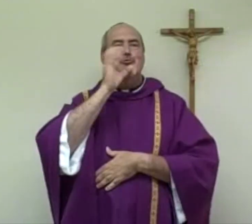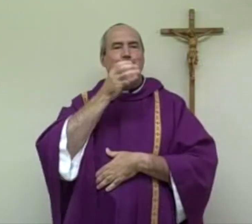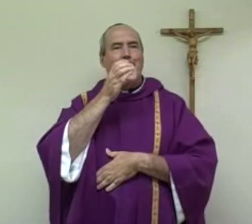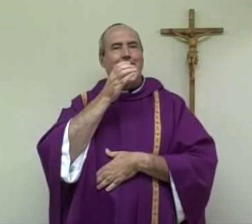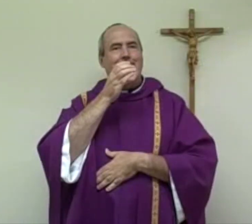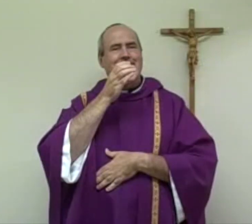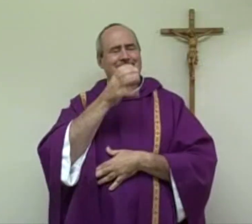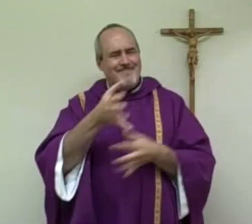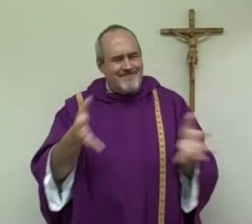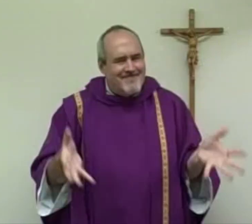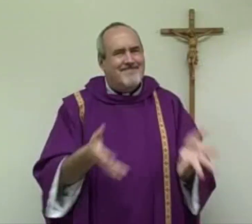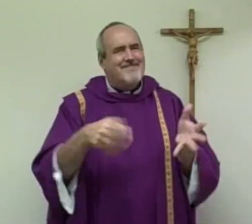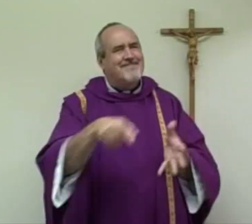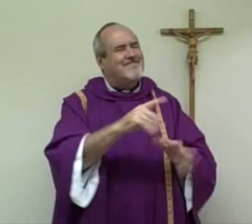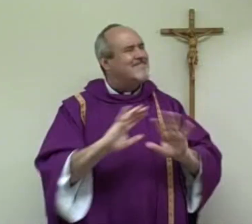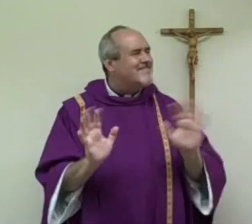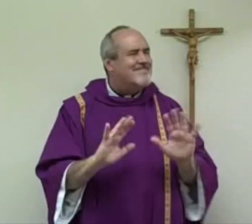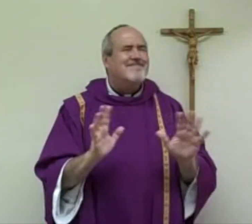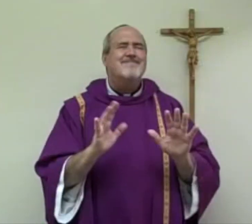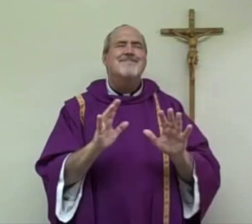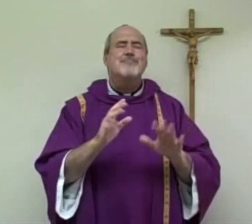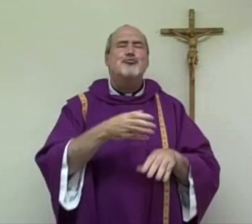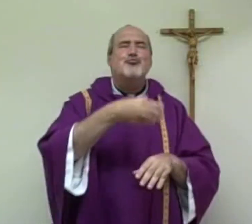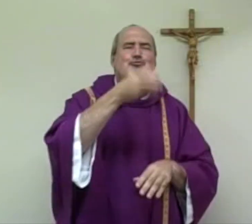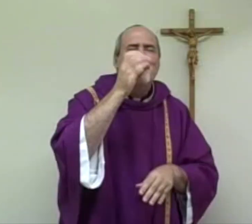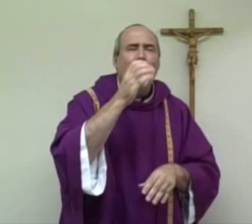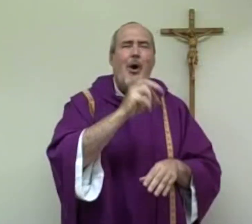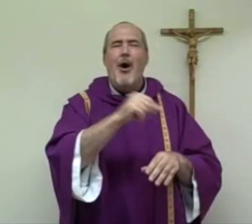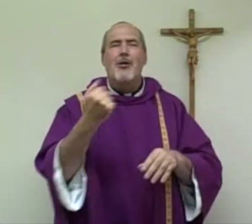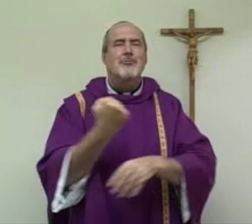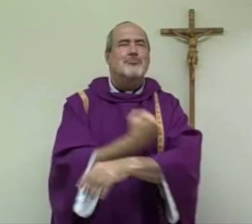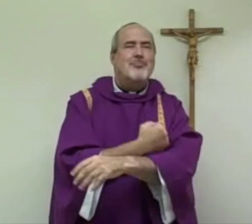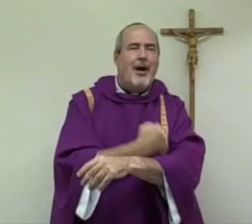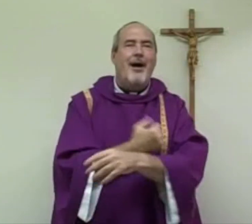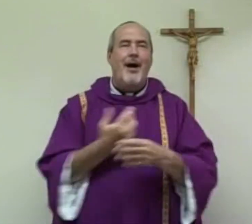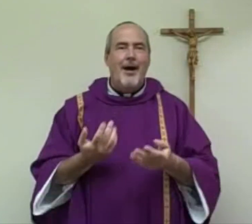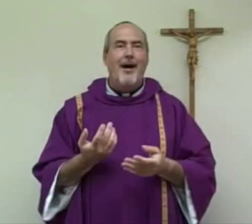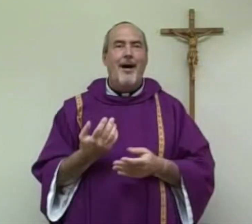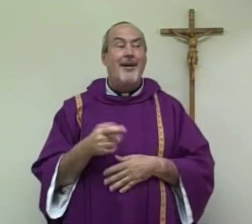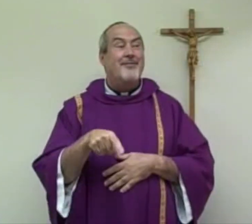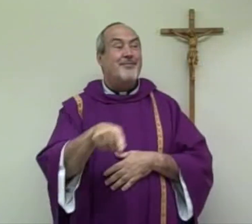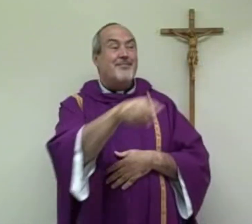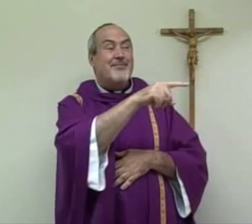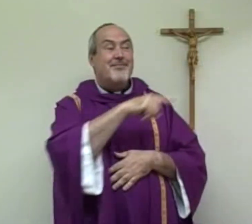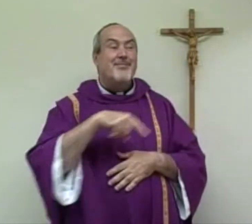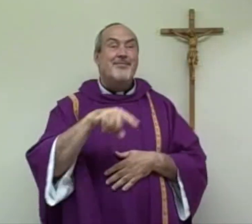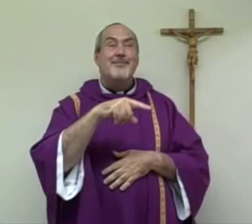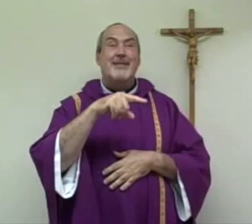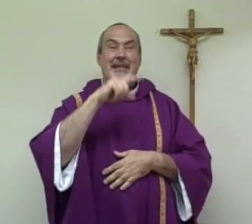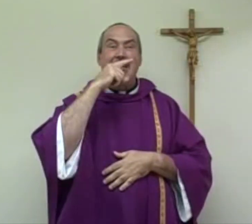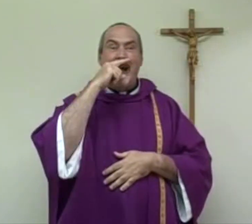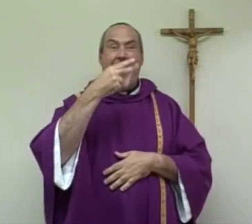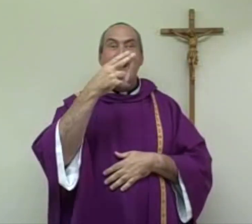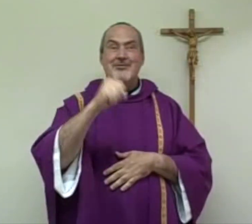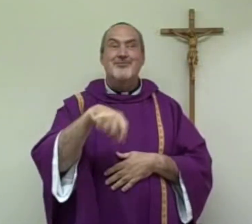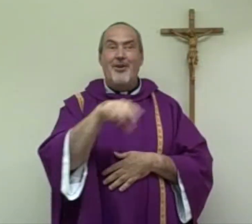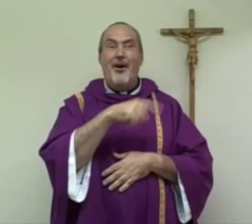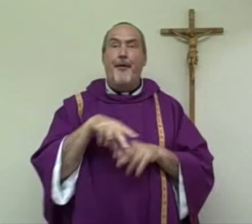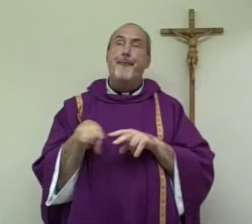had changed after he had stopped drinking. And he tried to encourage them to not drink or do drugs. And a lot